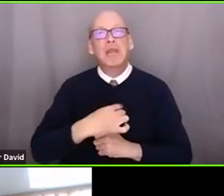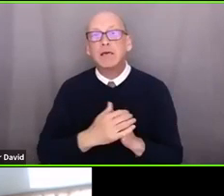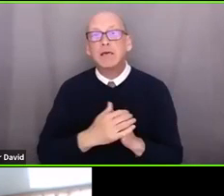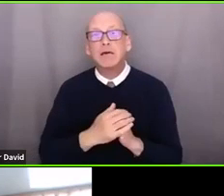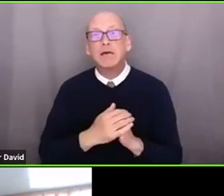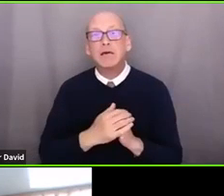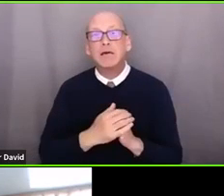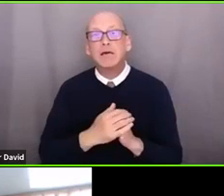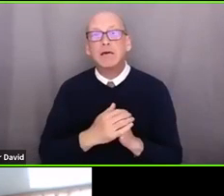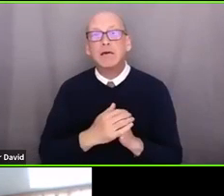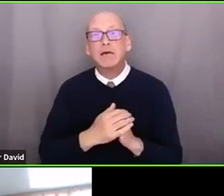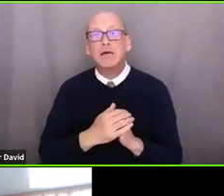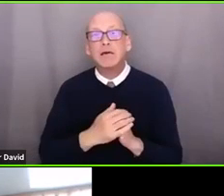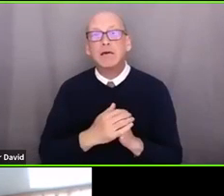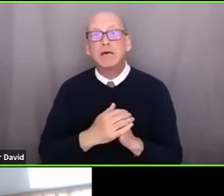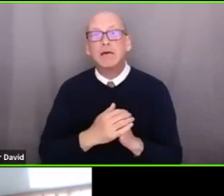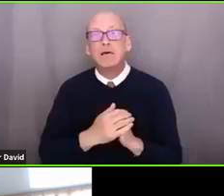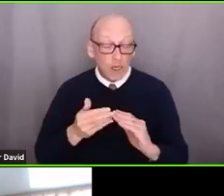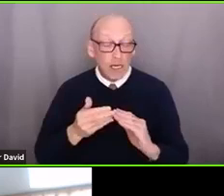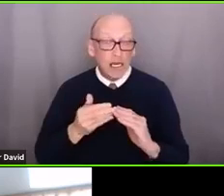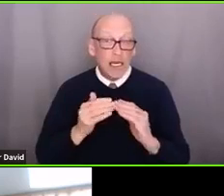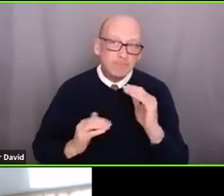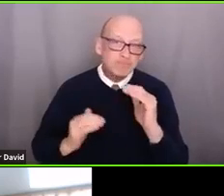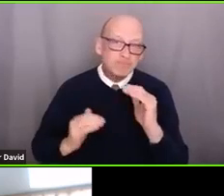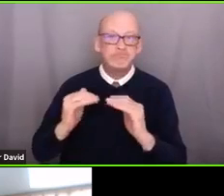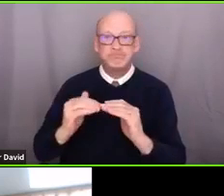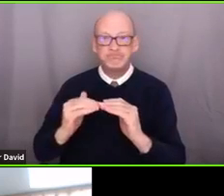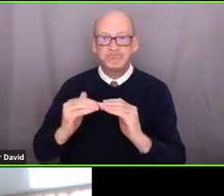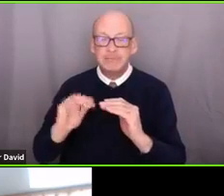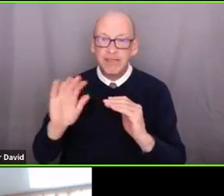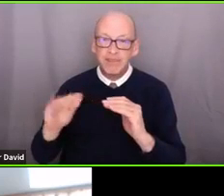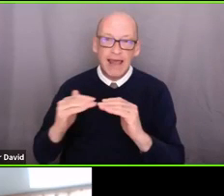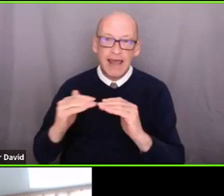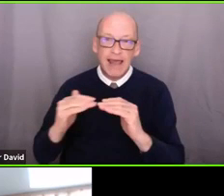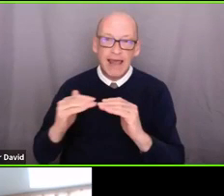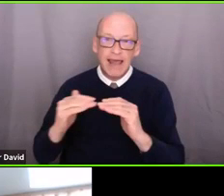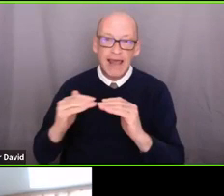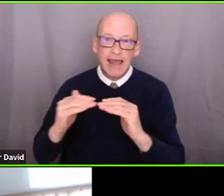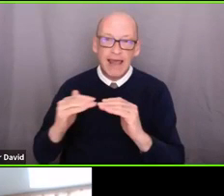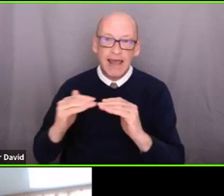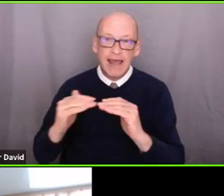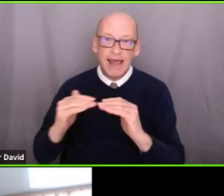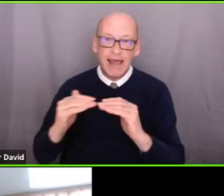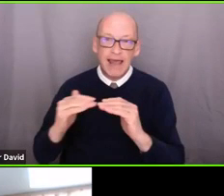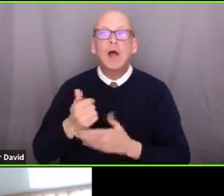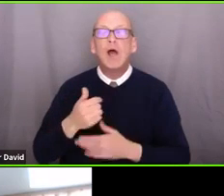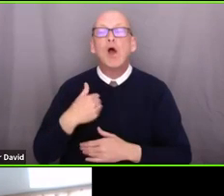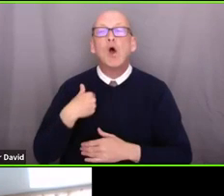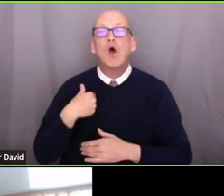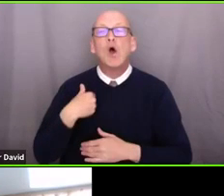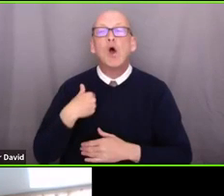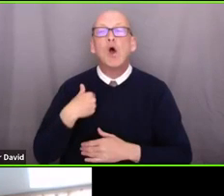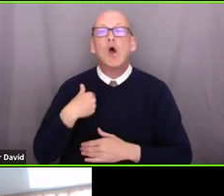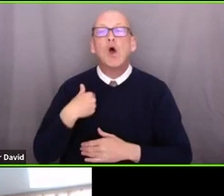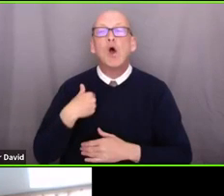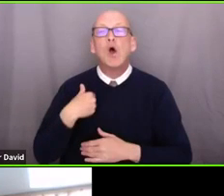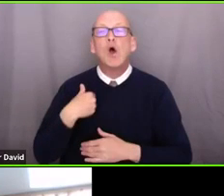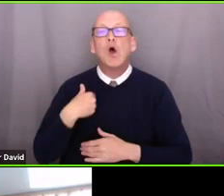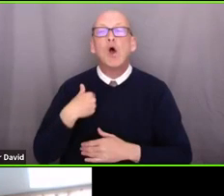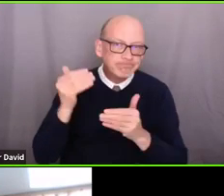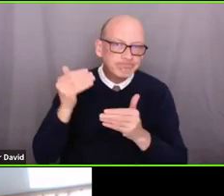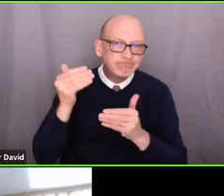our community to where I believe it deserves to be, we're going to have to go a couple steps more than ODH is asking